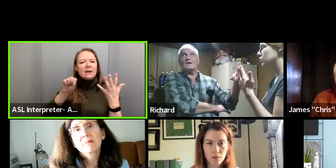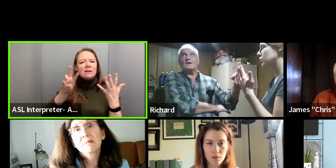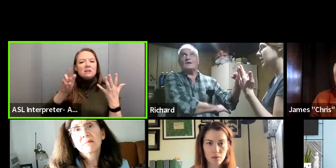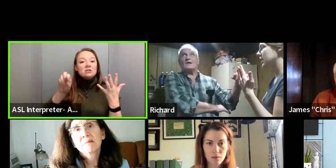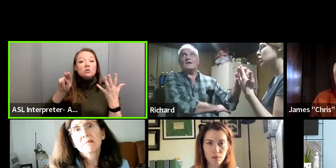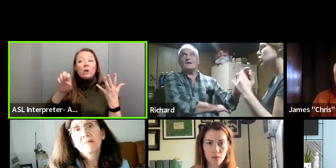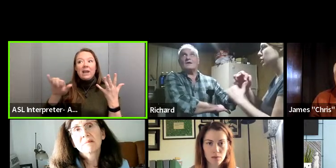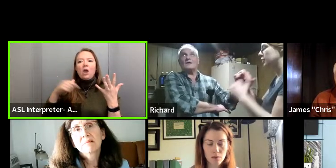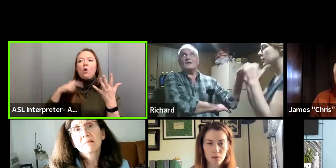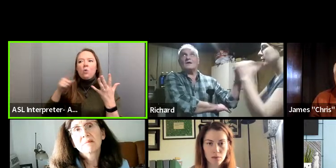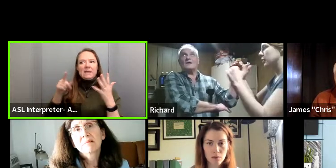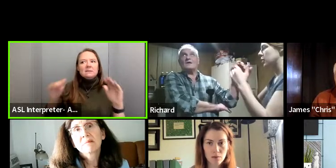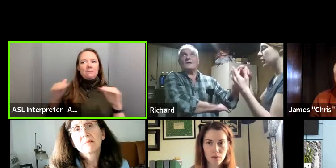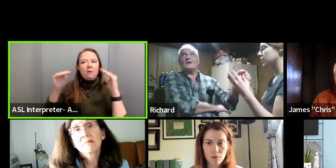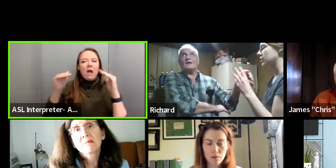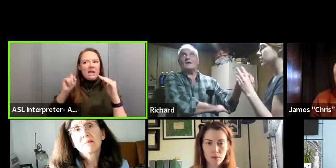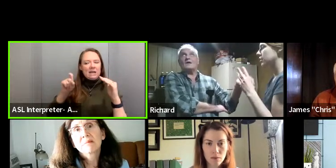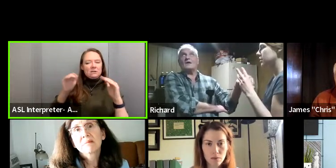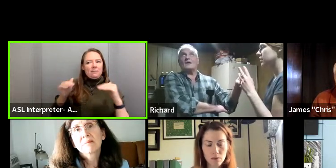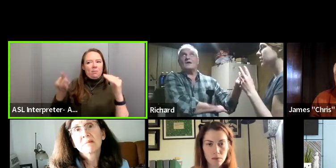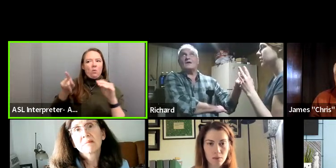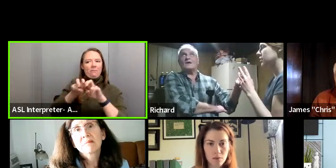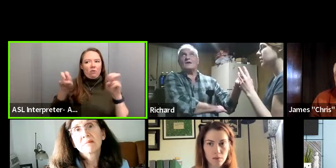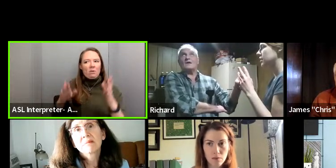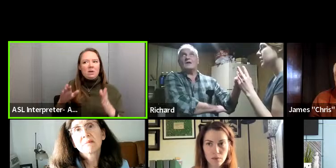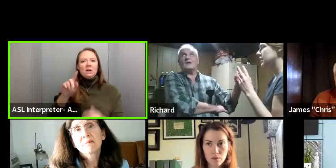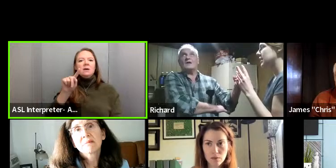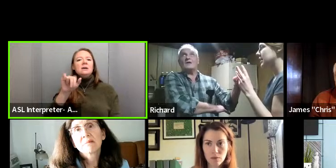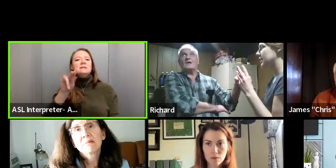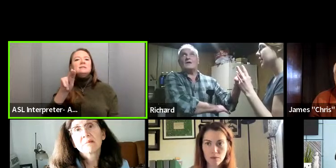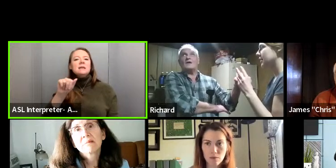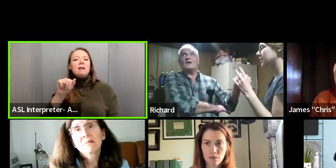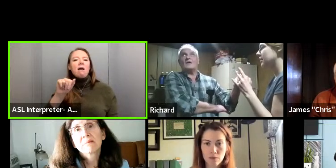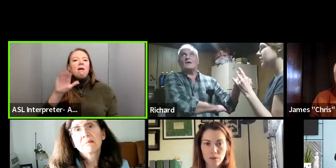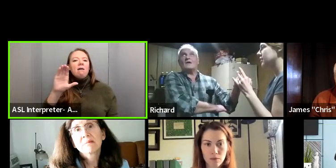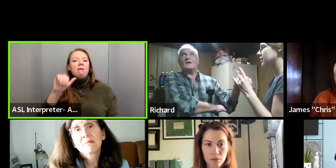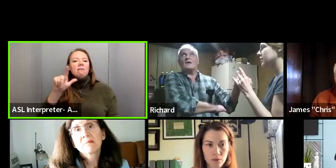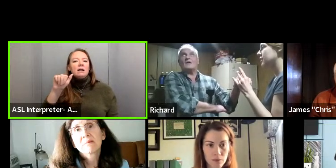panelist right now, Ted. Tina Calabro,